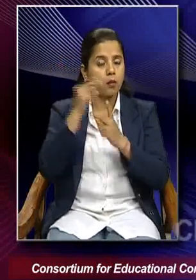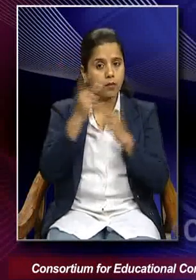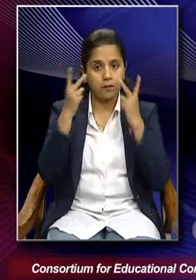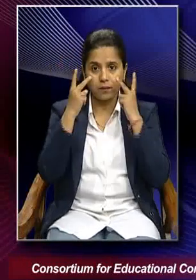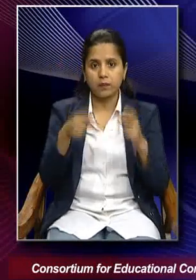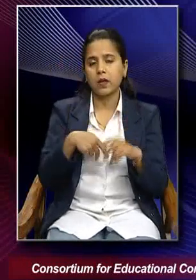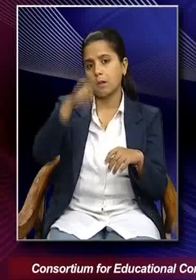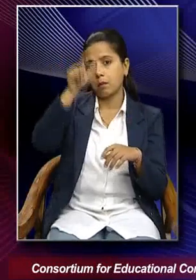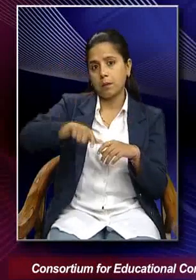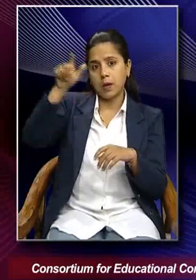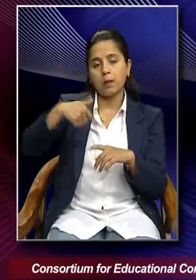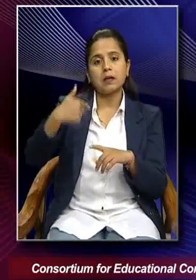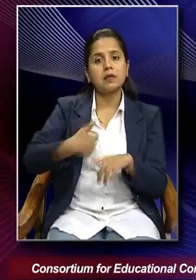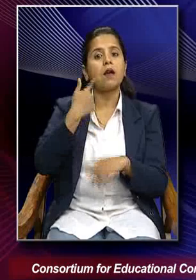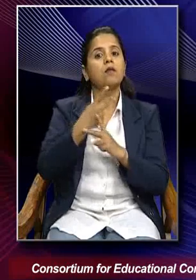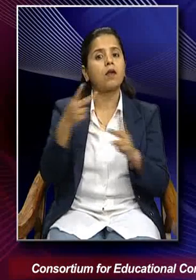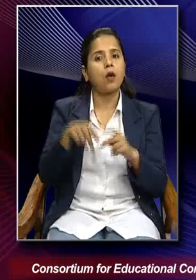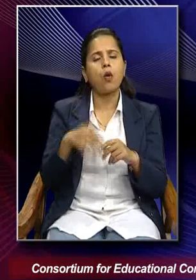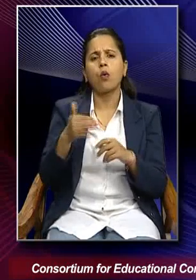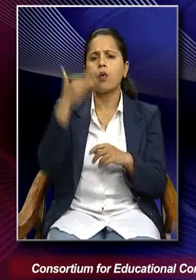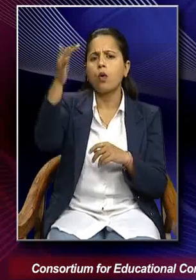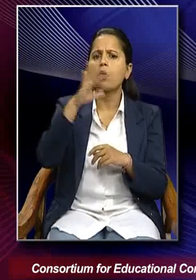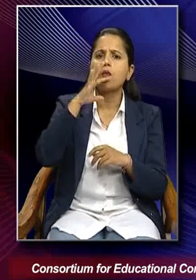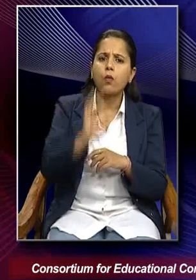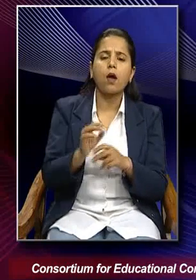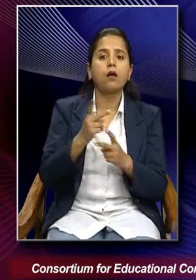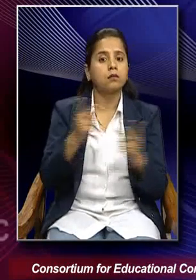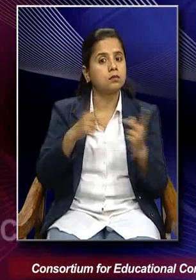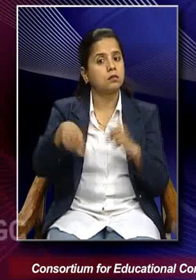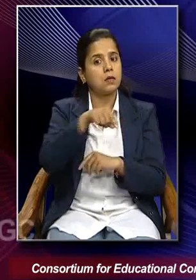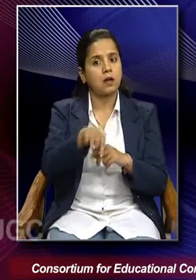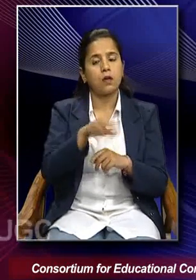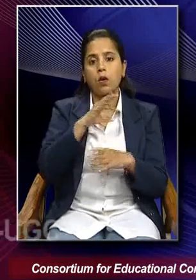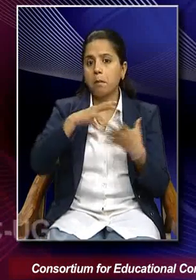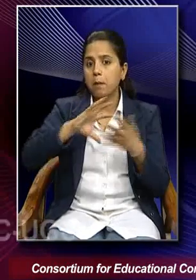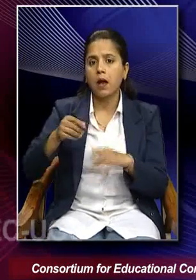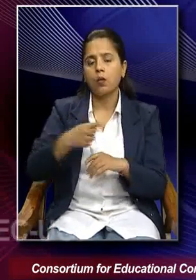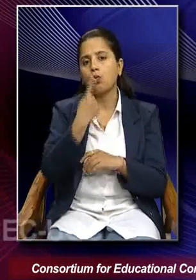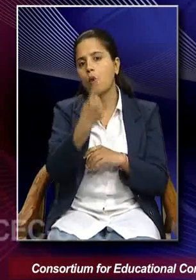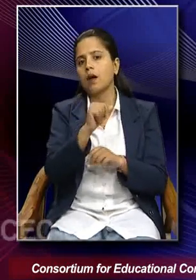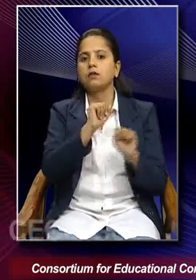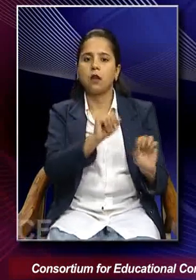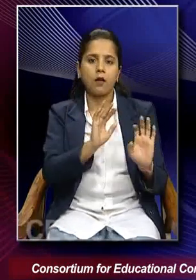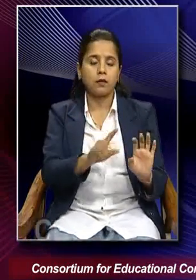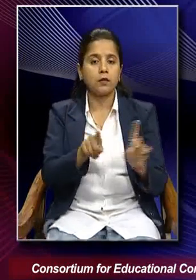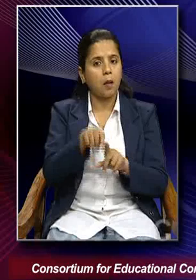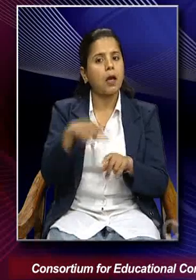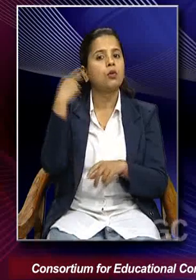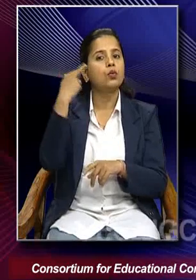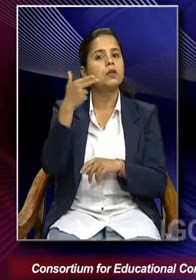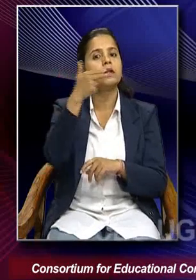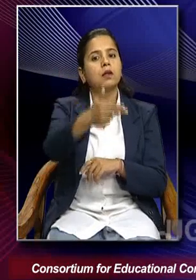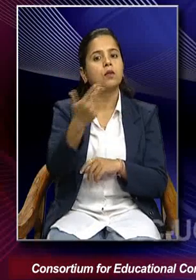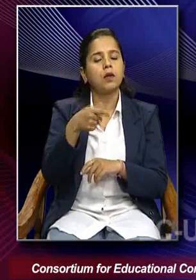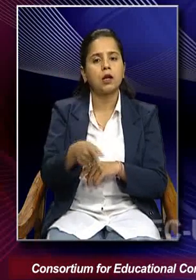the individual self and the ultimate reality, they are fundamentally one, and that's why they are known as